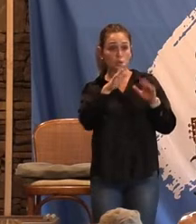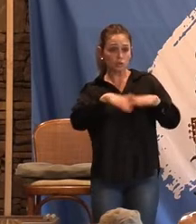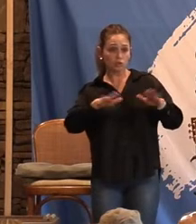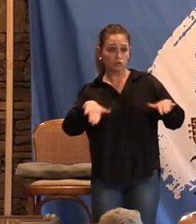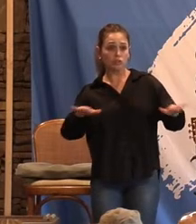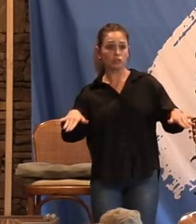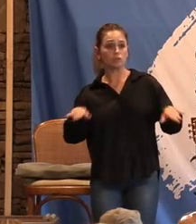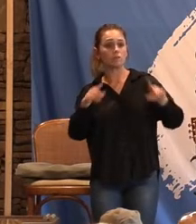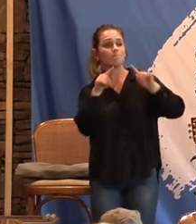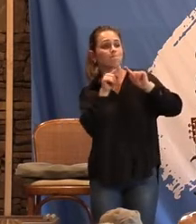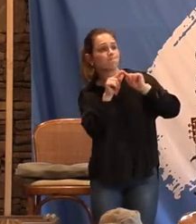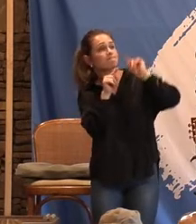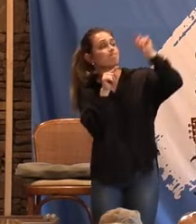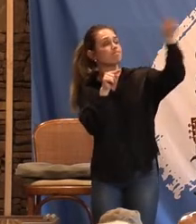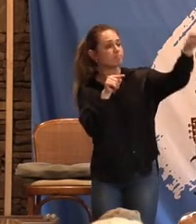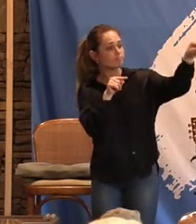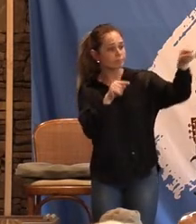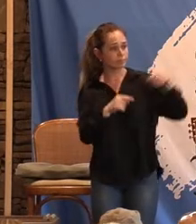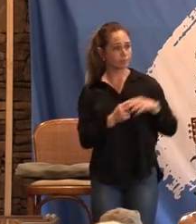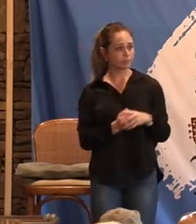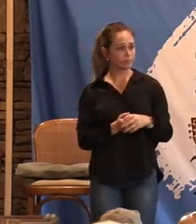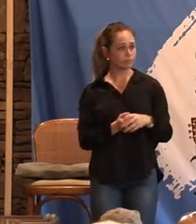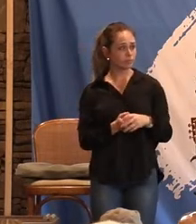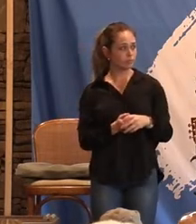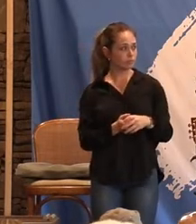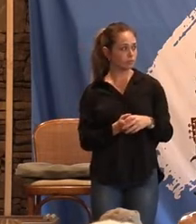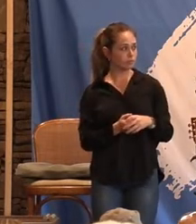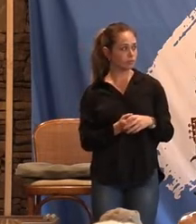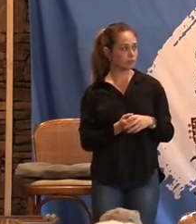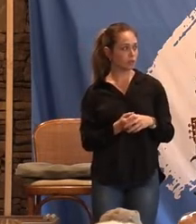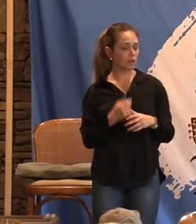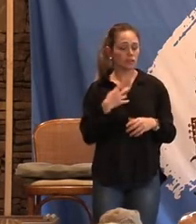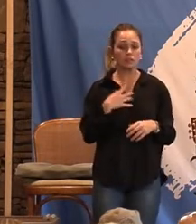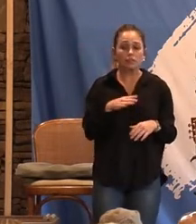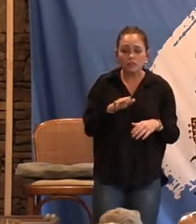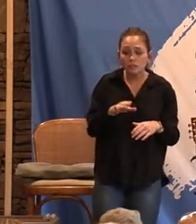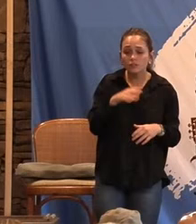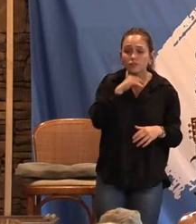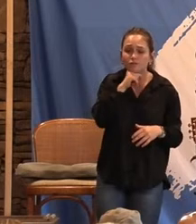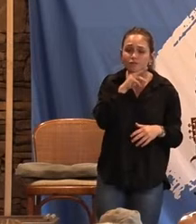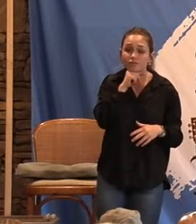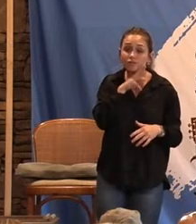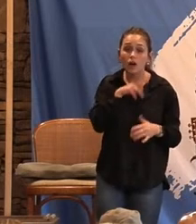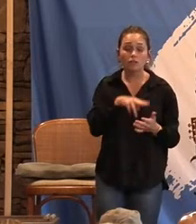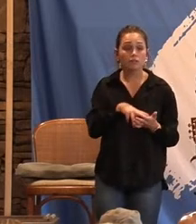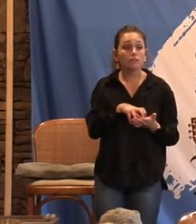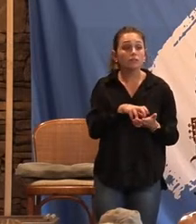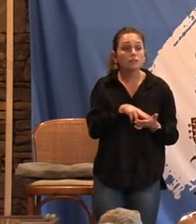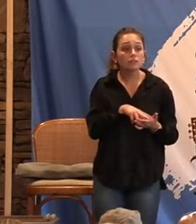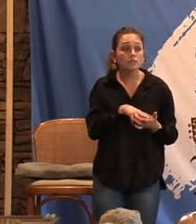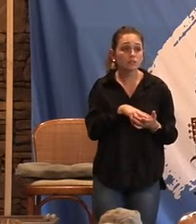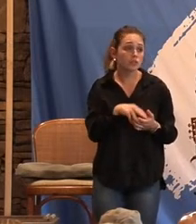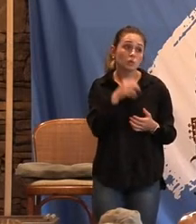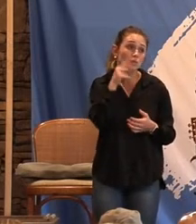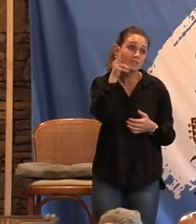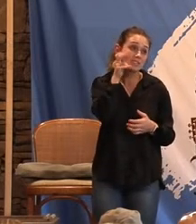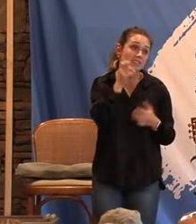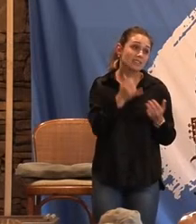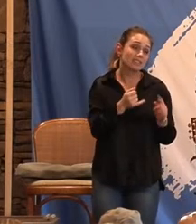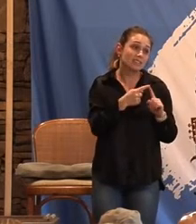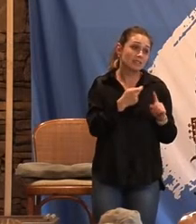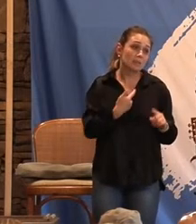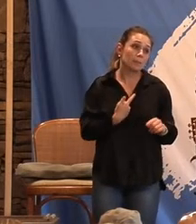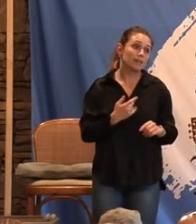back across the water. And then a poor little frog, he came in and said, you didn't hear from me either,